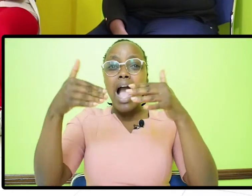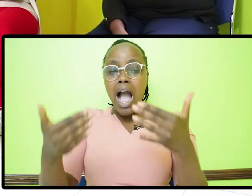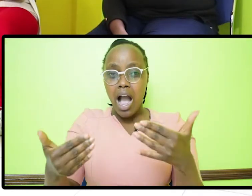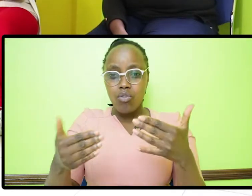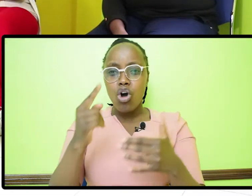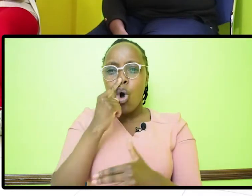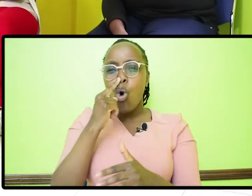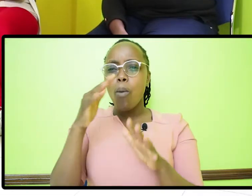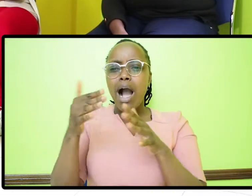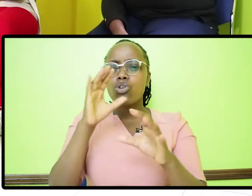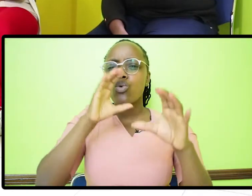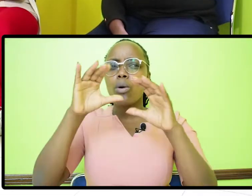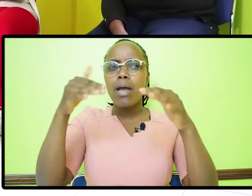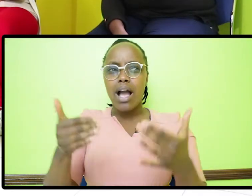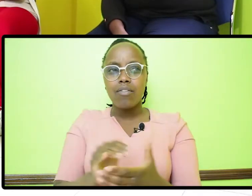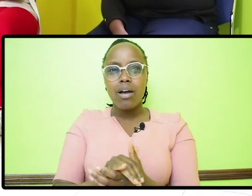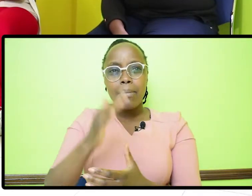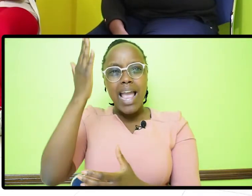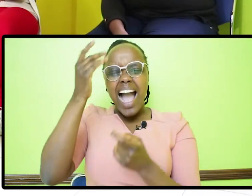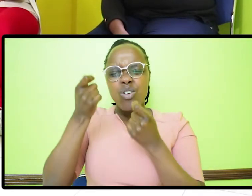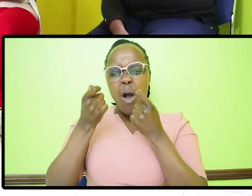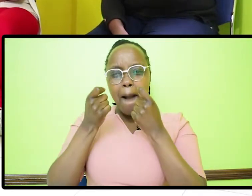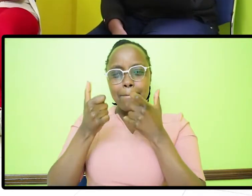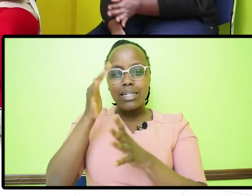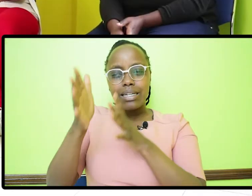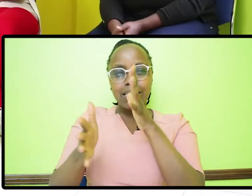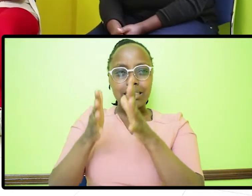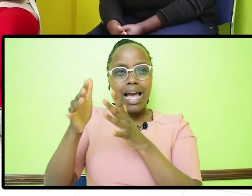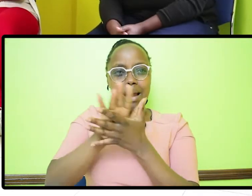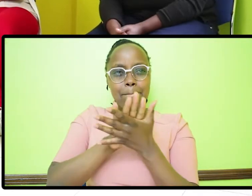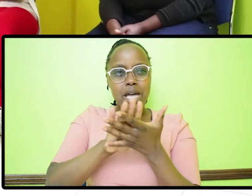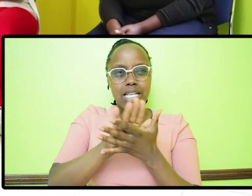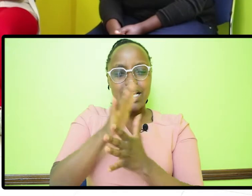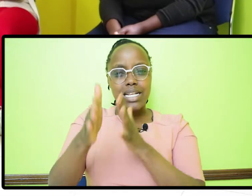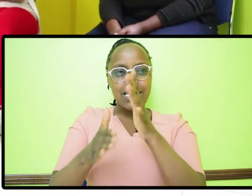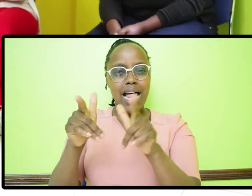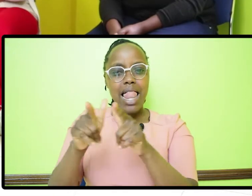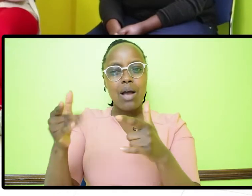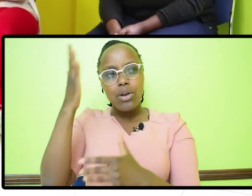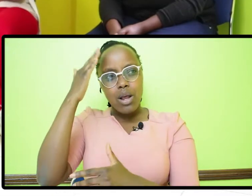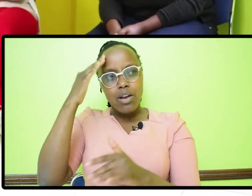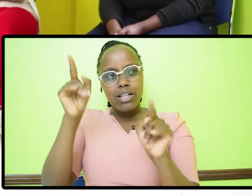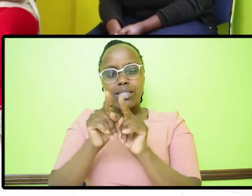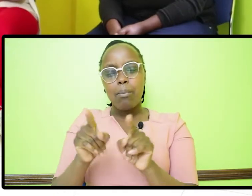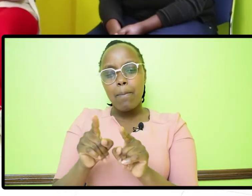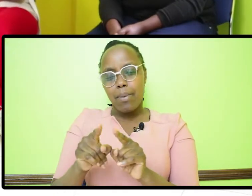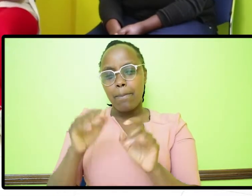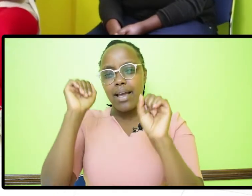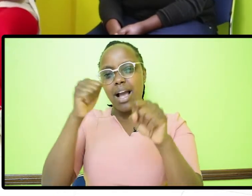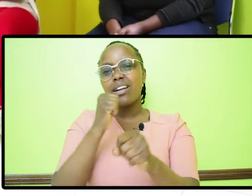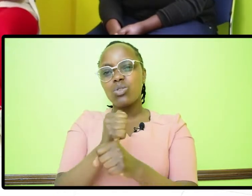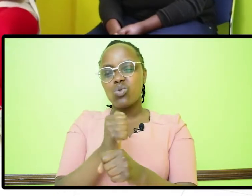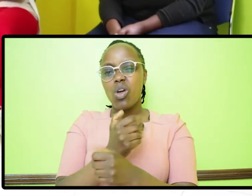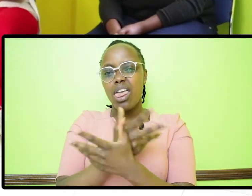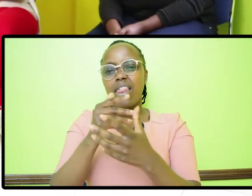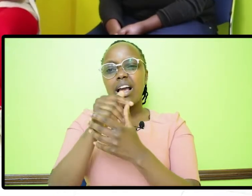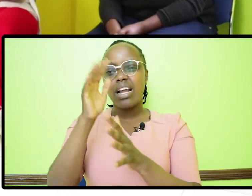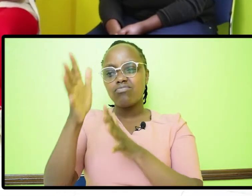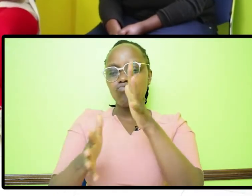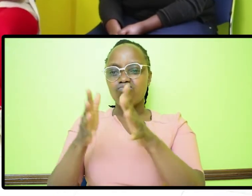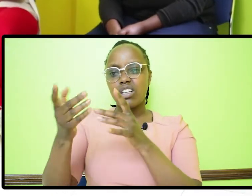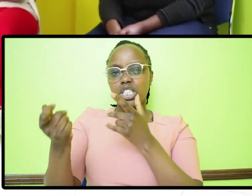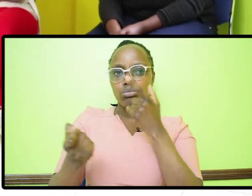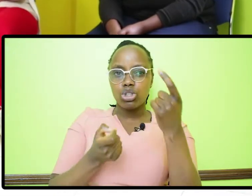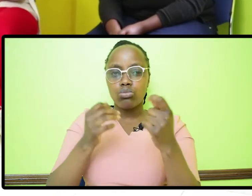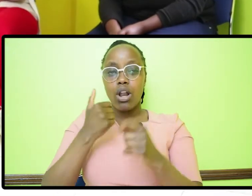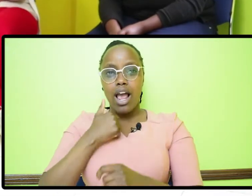your communication normally at home? I know a little bit of it, the basics. So with the basics, I could do everything.